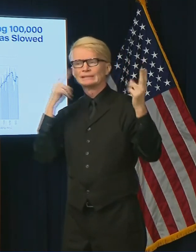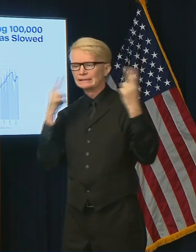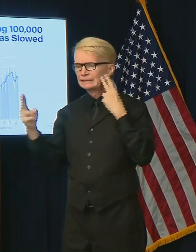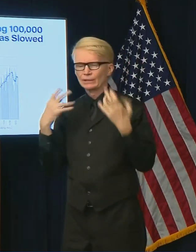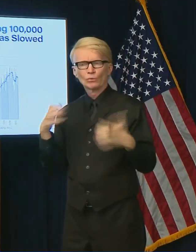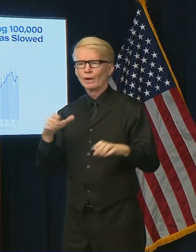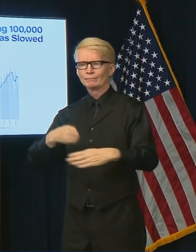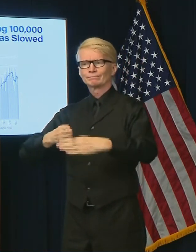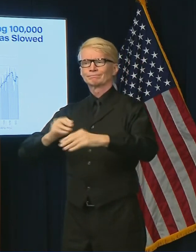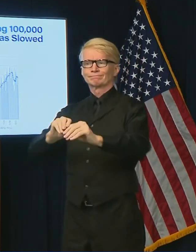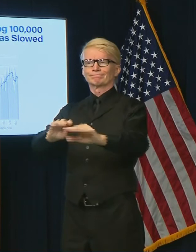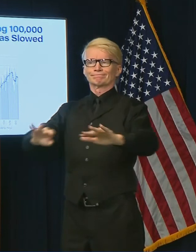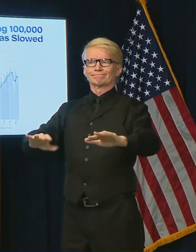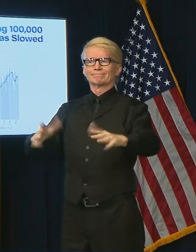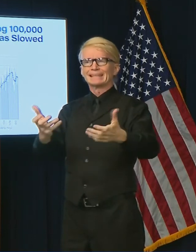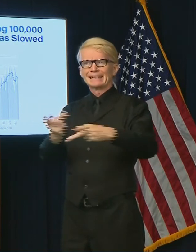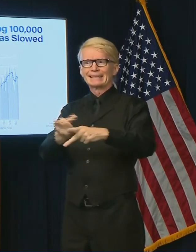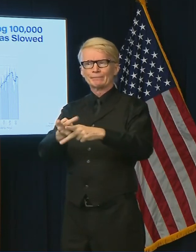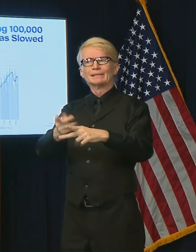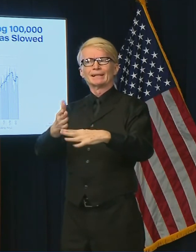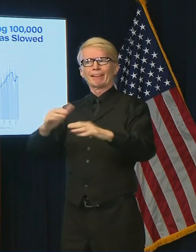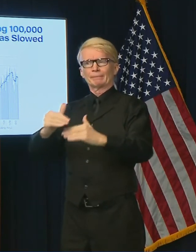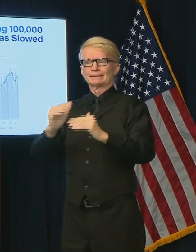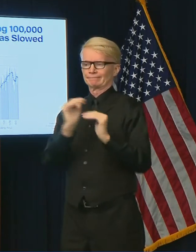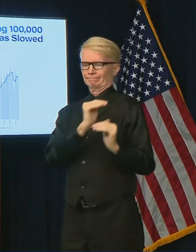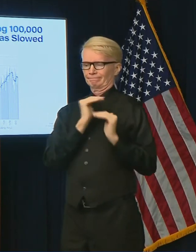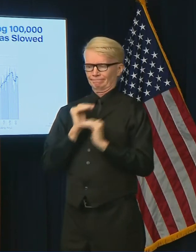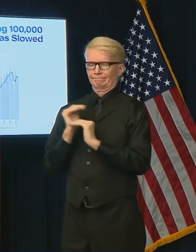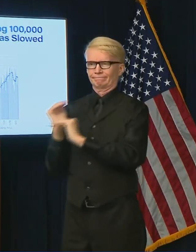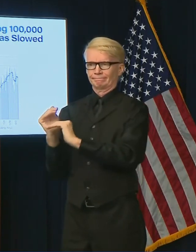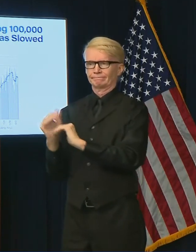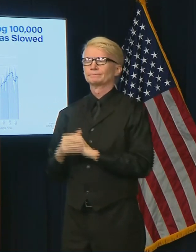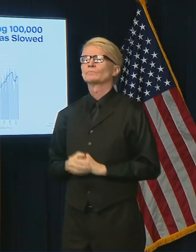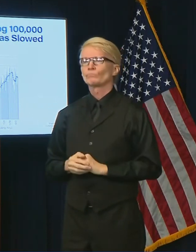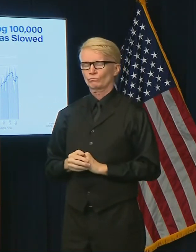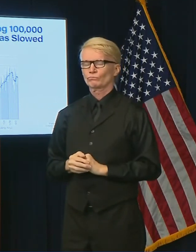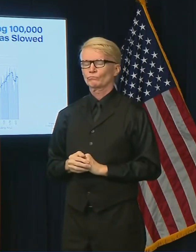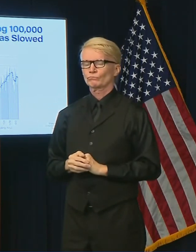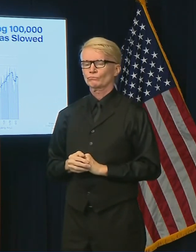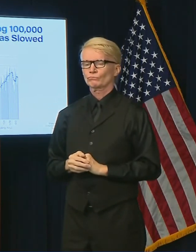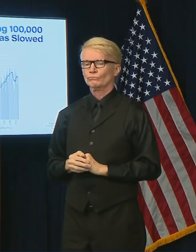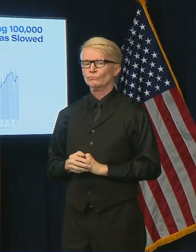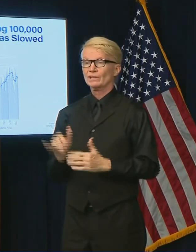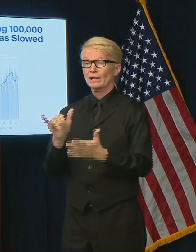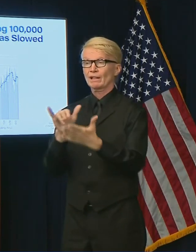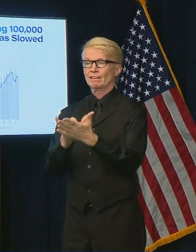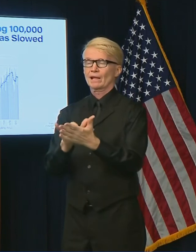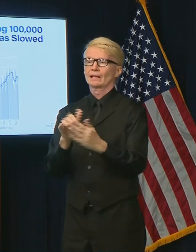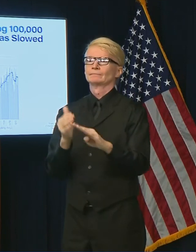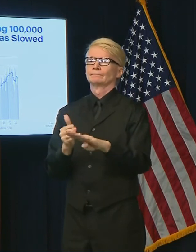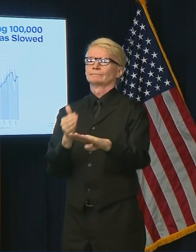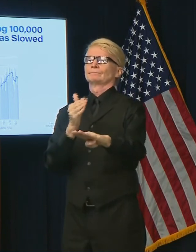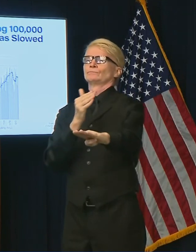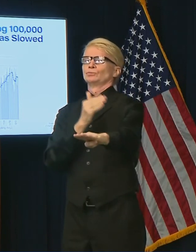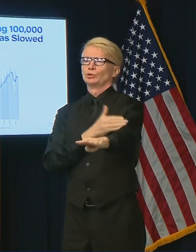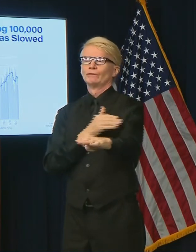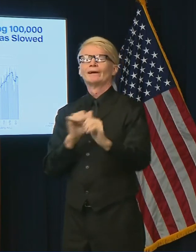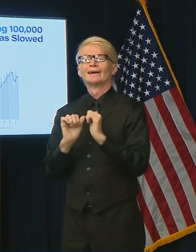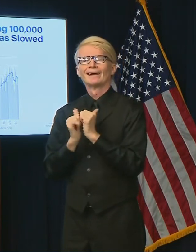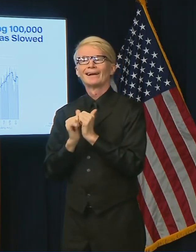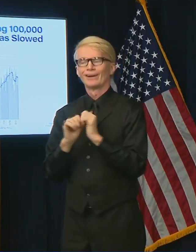stop further outbreaks in their tracks. That work has been made so much better and easier by